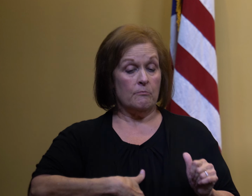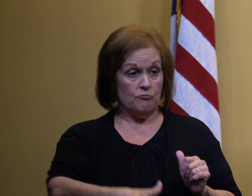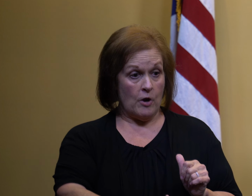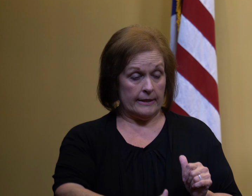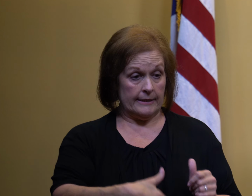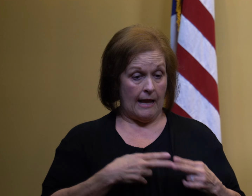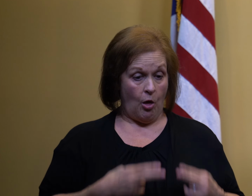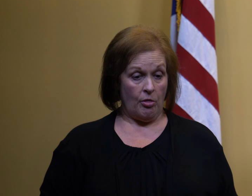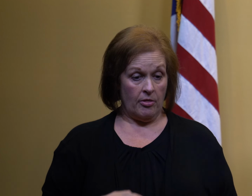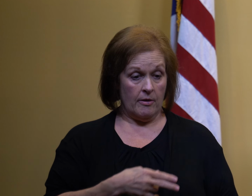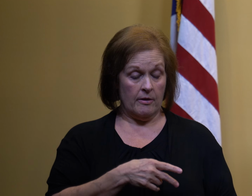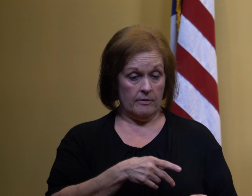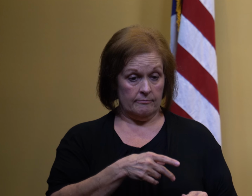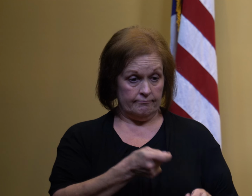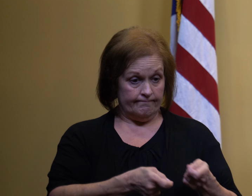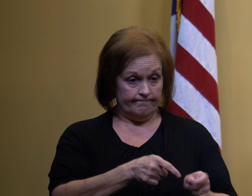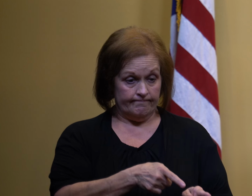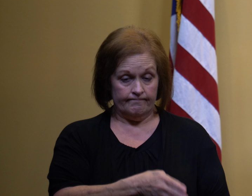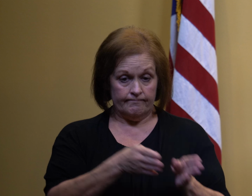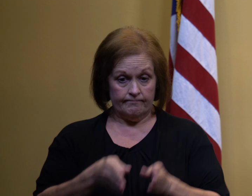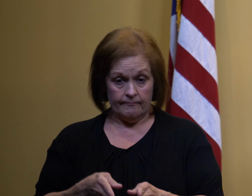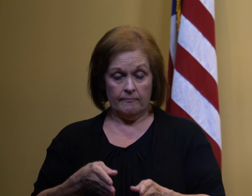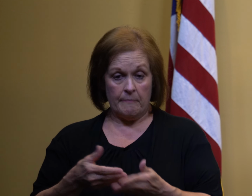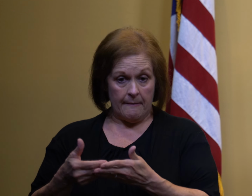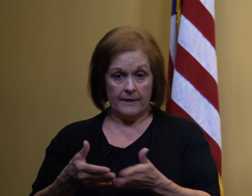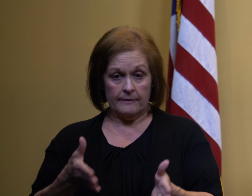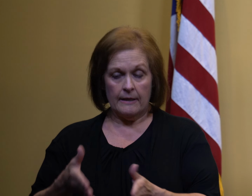health, early learning seats, and then mental health as well.